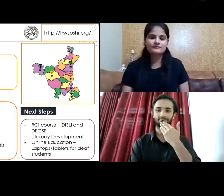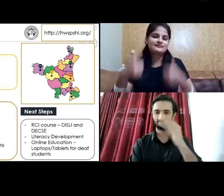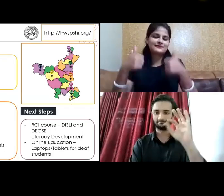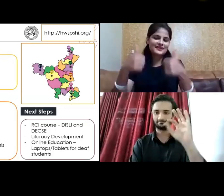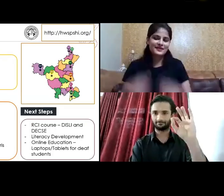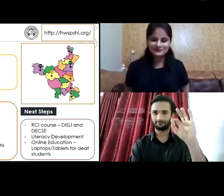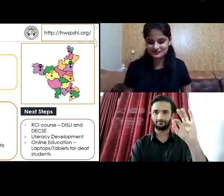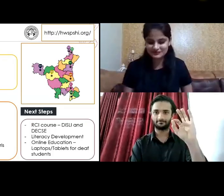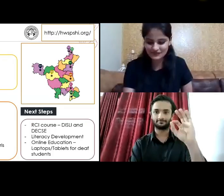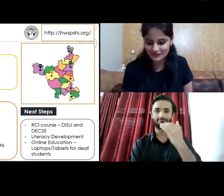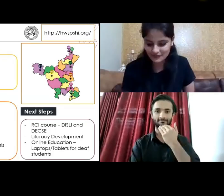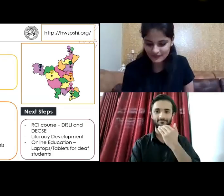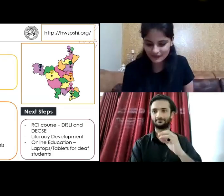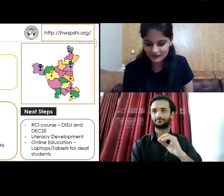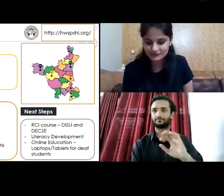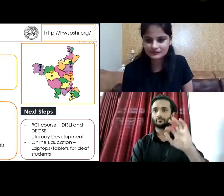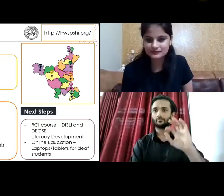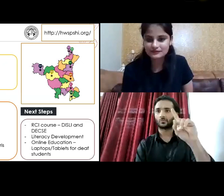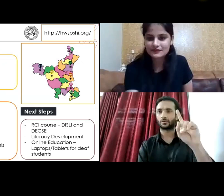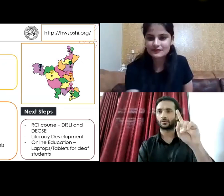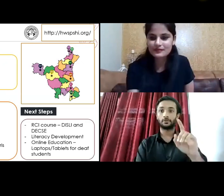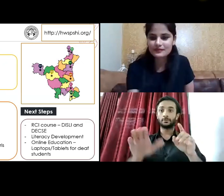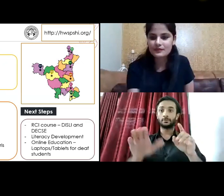Sapan here. Okay. Thank you.